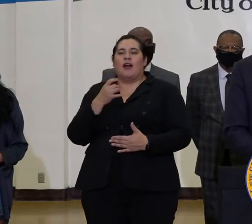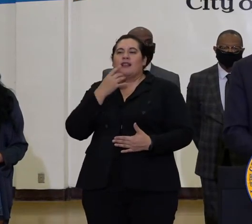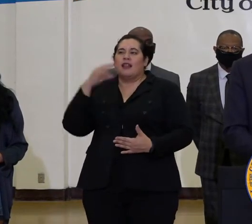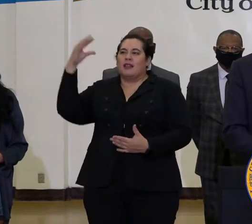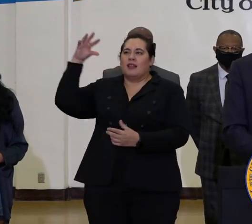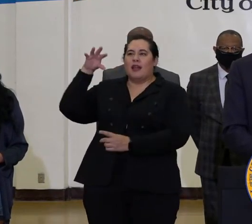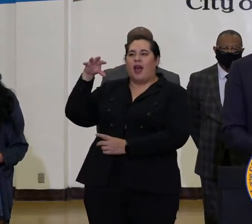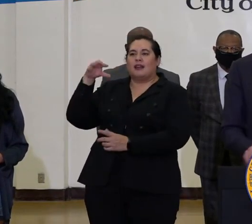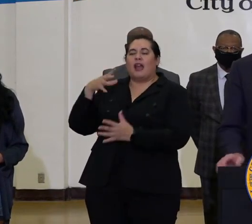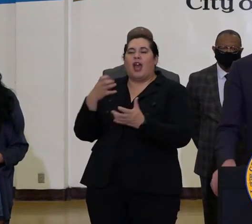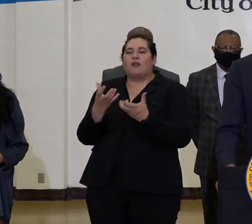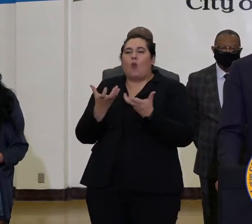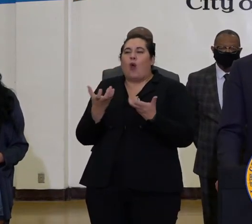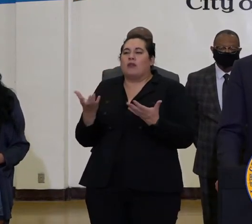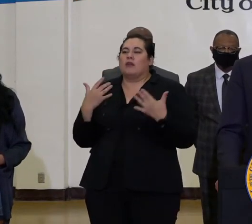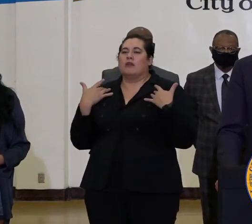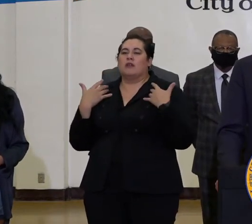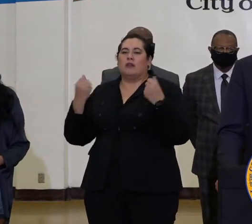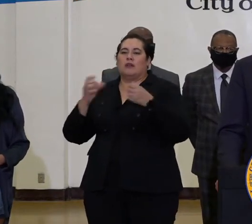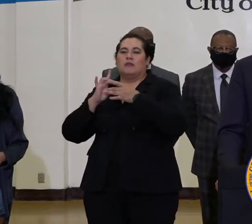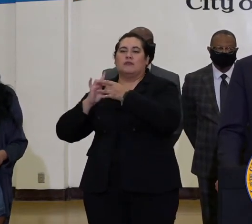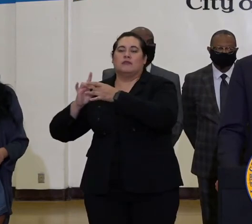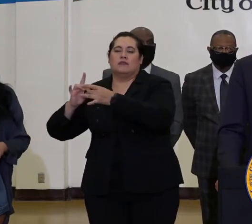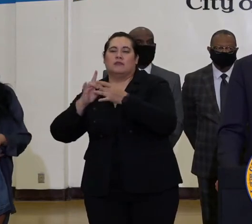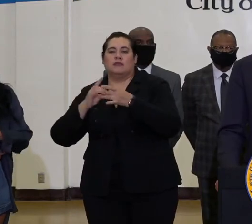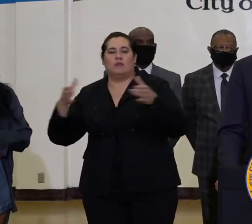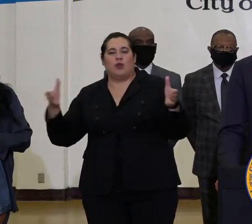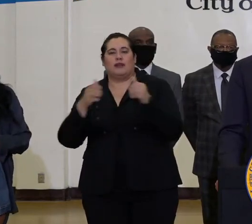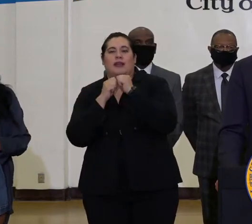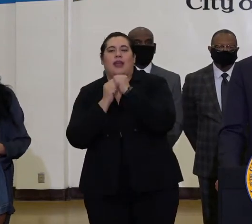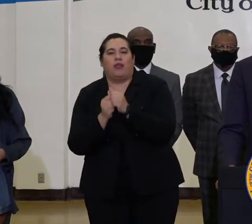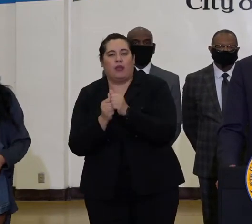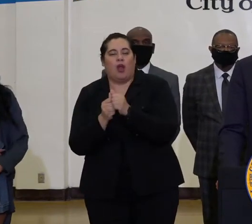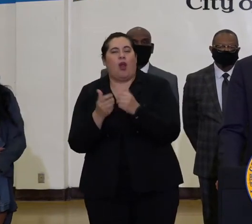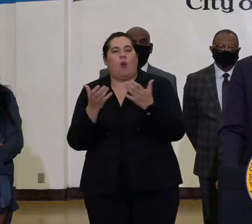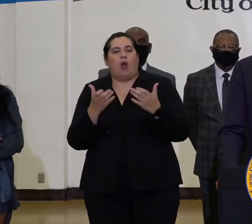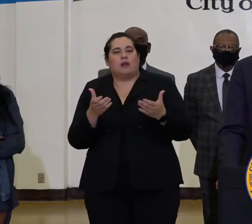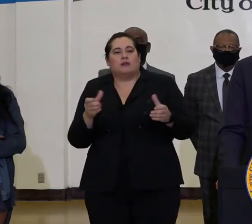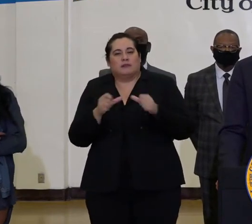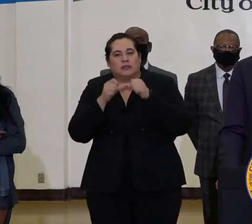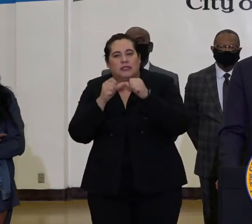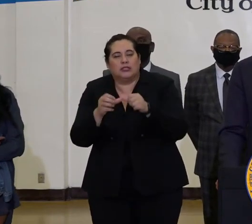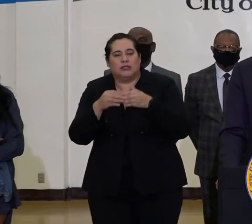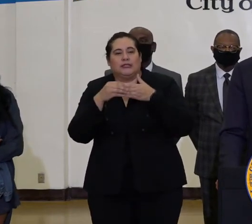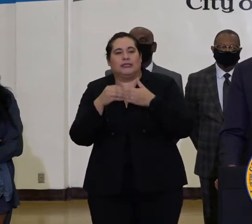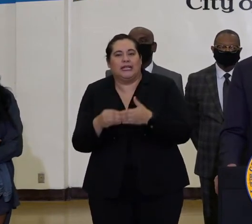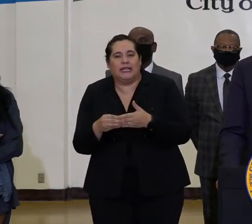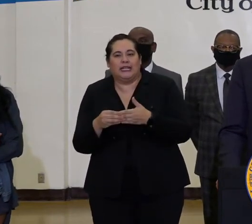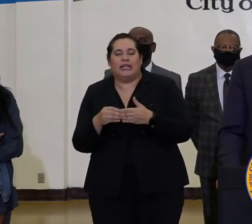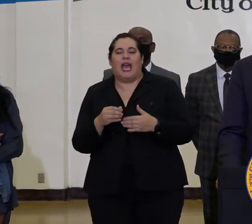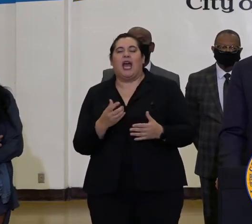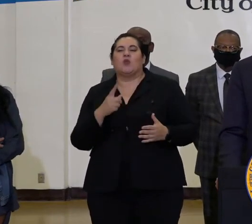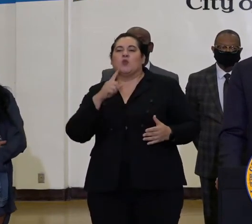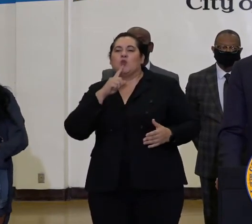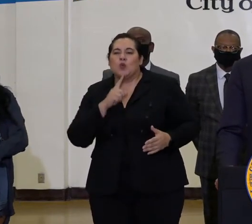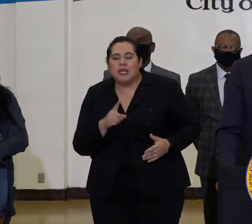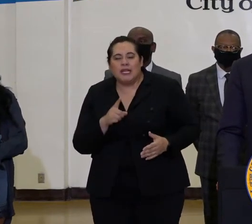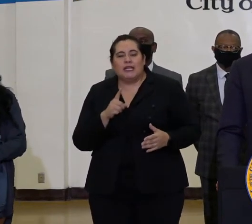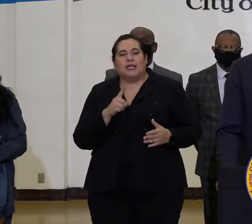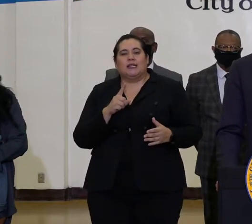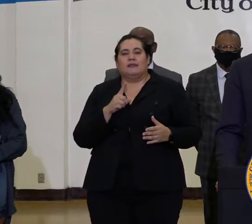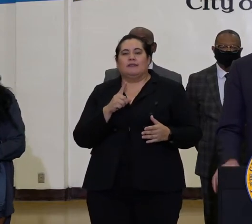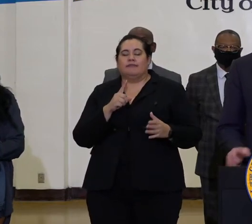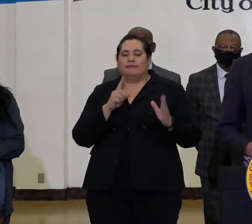reconciling, a spirit that brings us together to continue to lead and lean in and